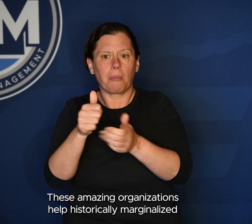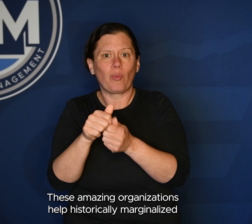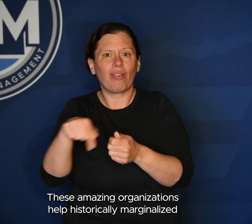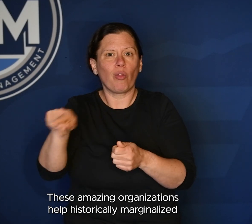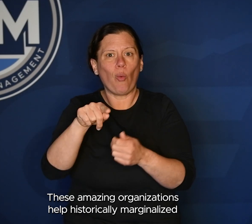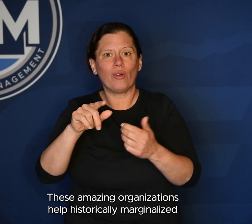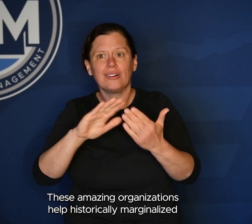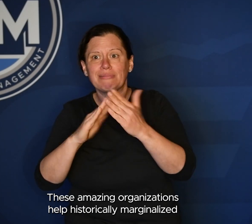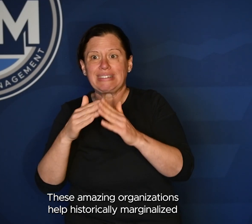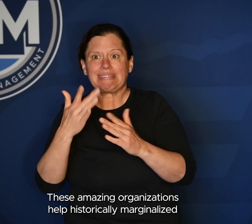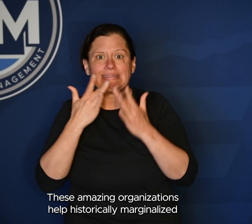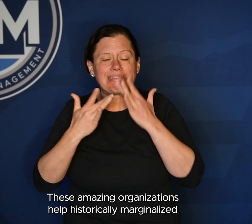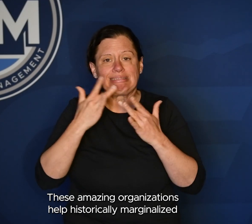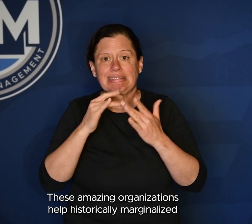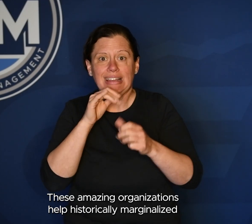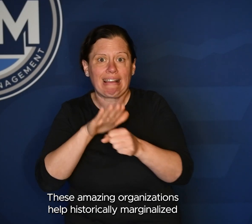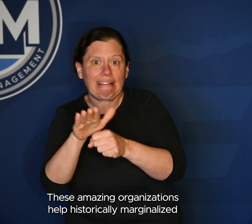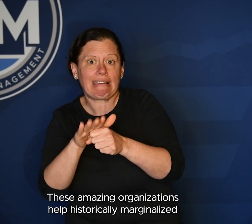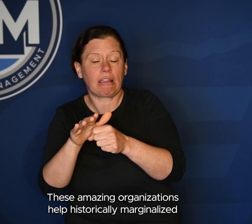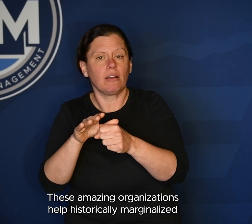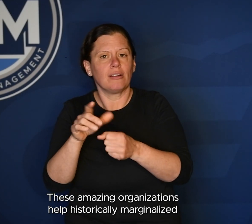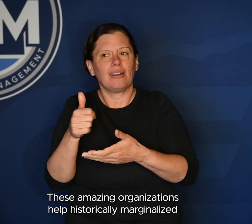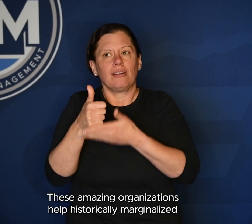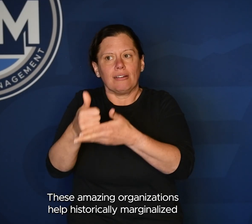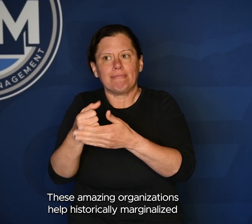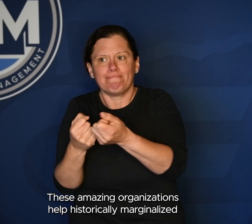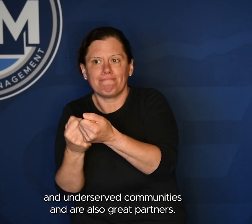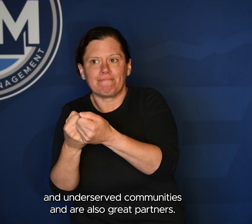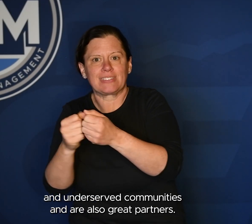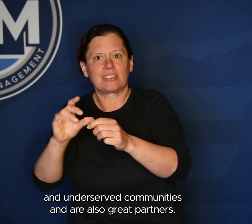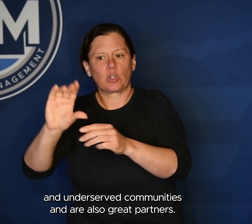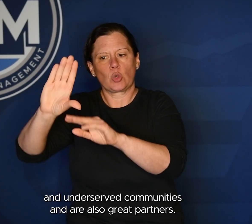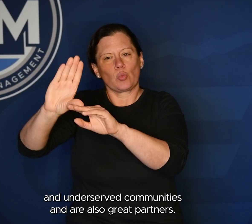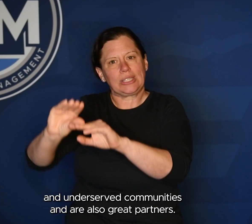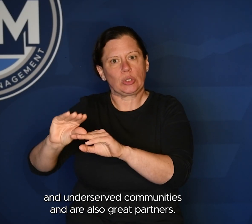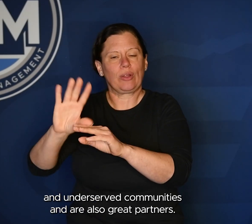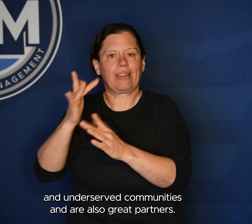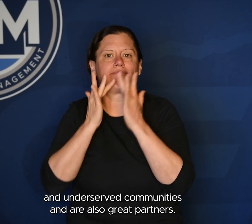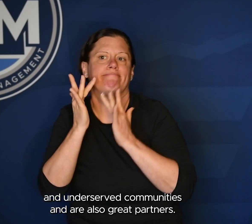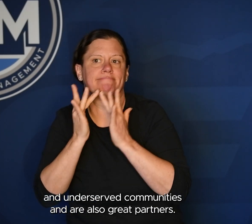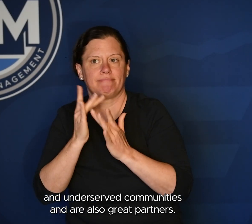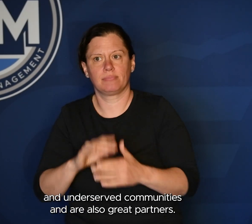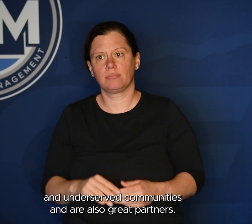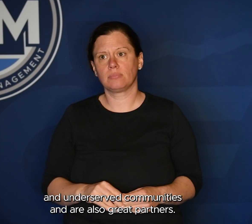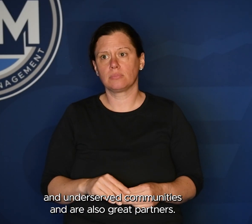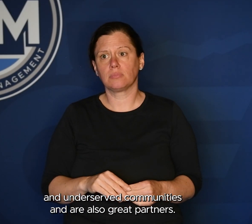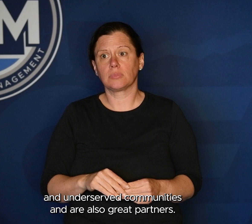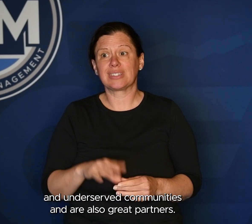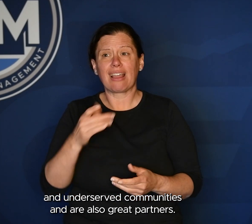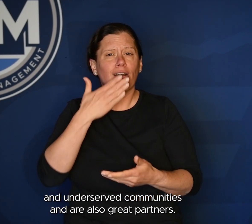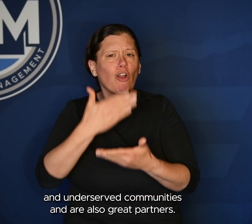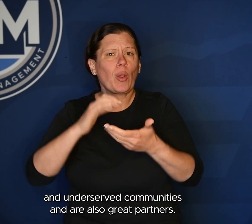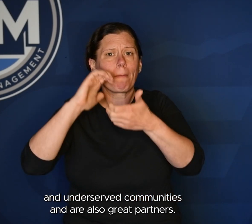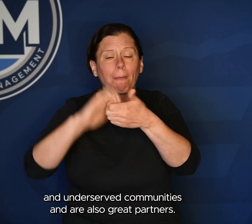These amazing organizations help historically marginalized and underserved communities and are also great partners